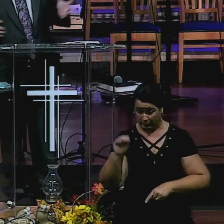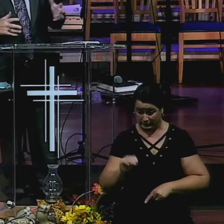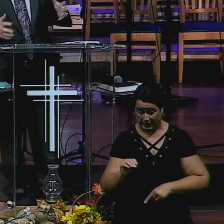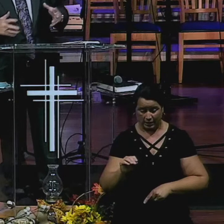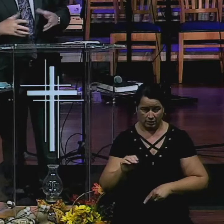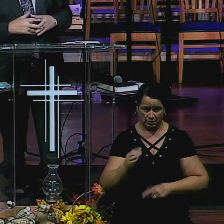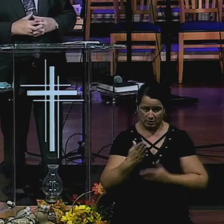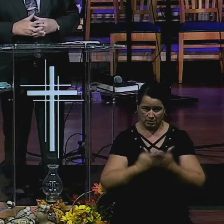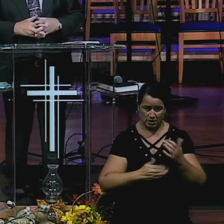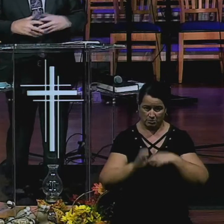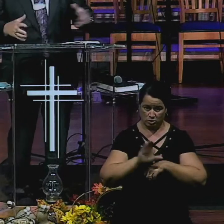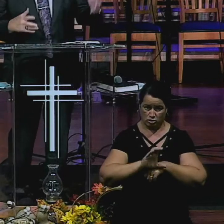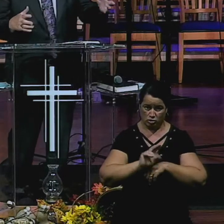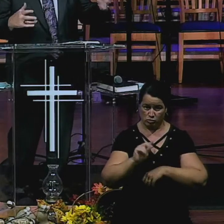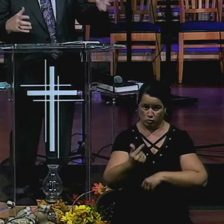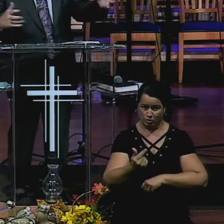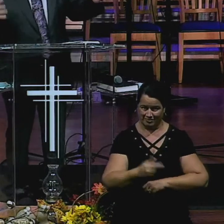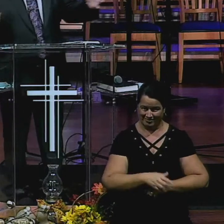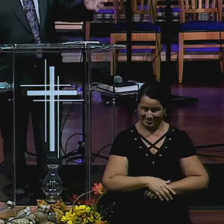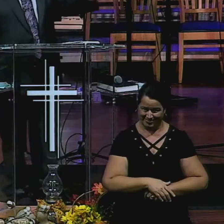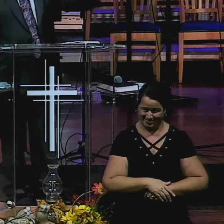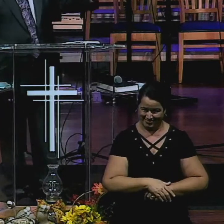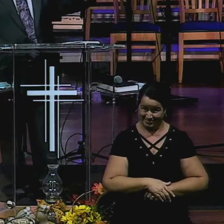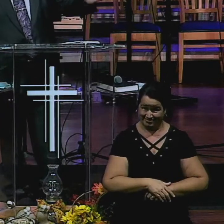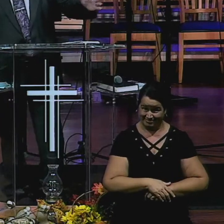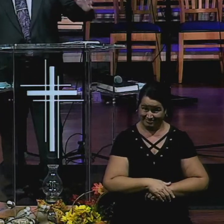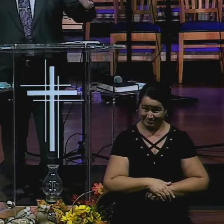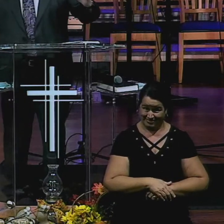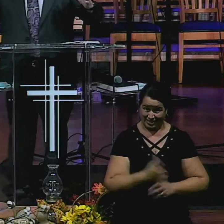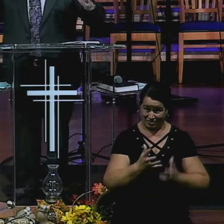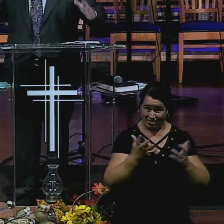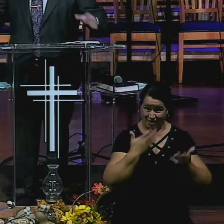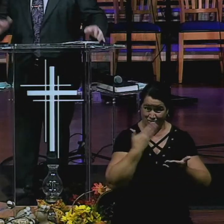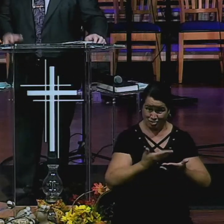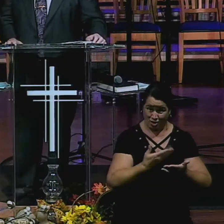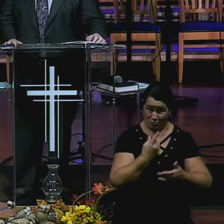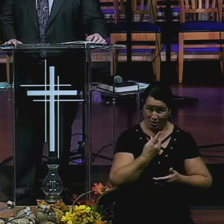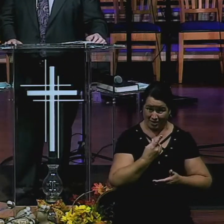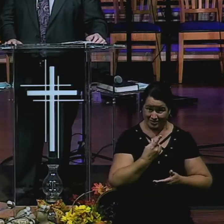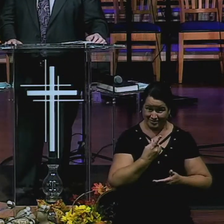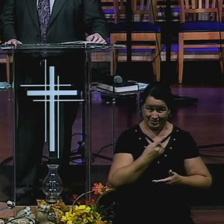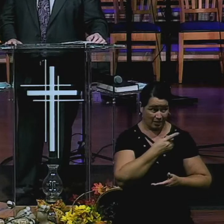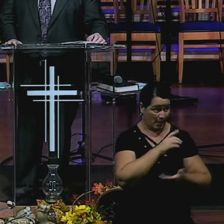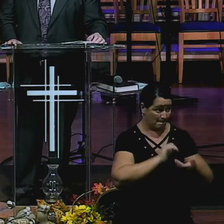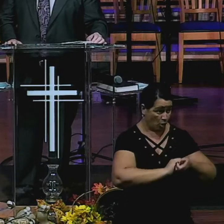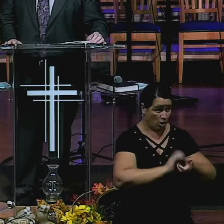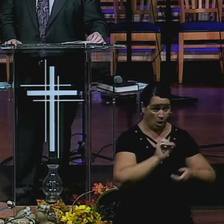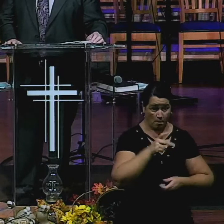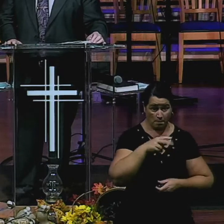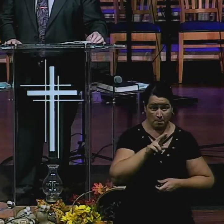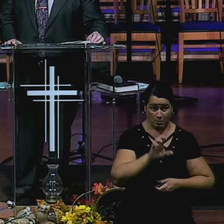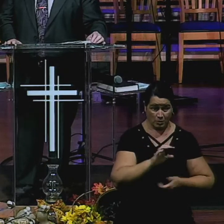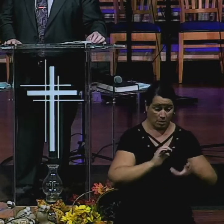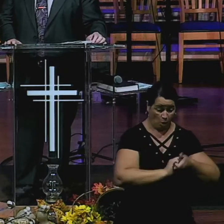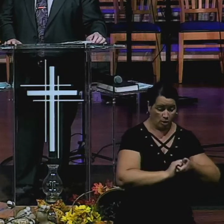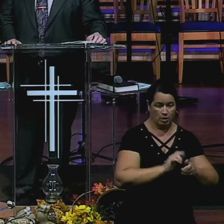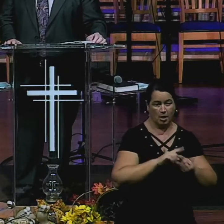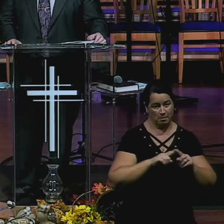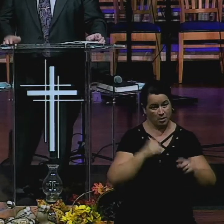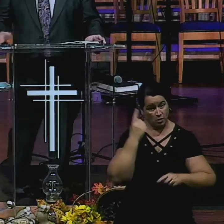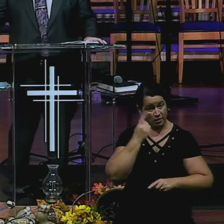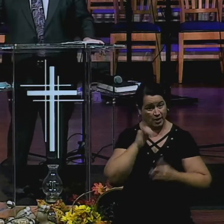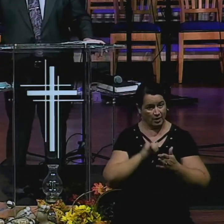mean, Miss Stacy partners with a lot of them. There's a lot of good ones out there. There really and truly are. But do you think that America